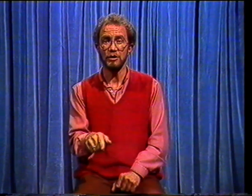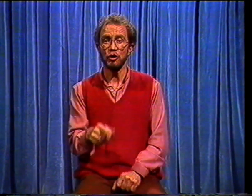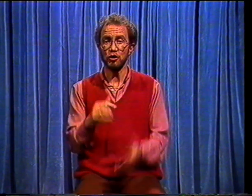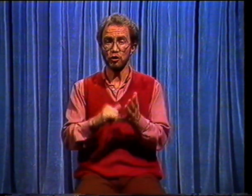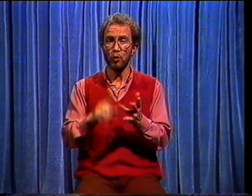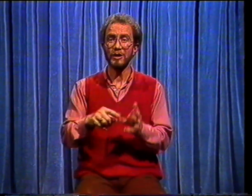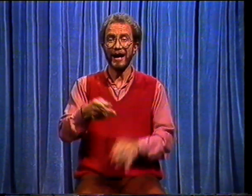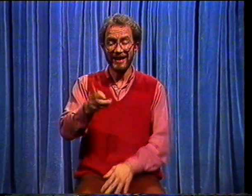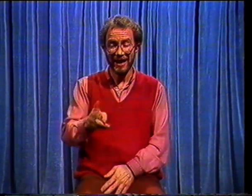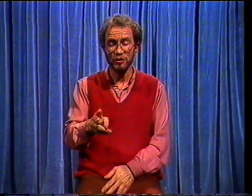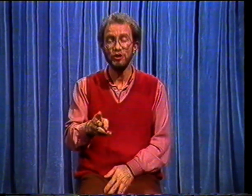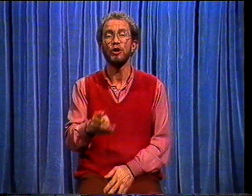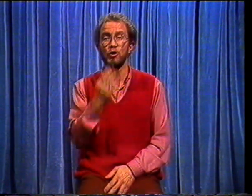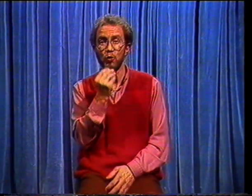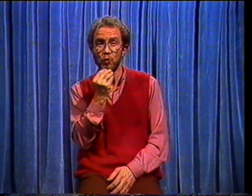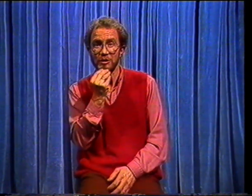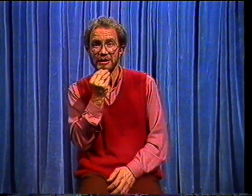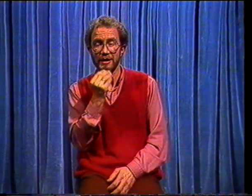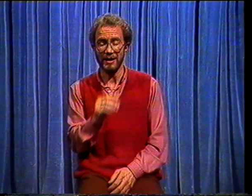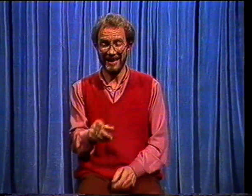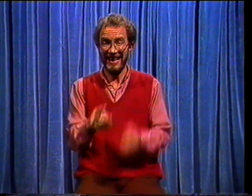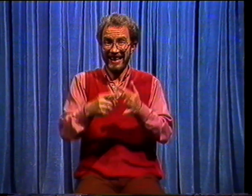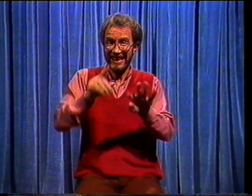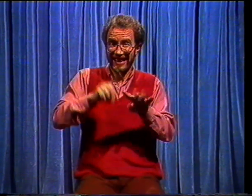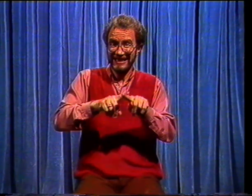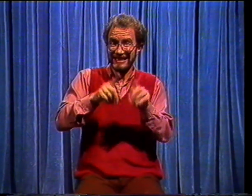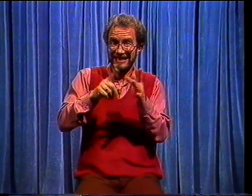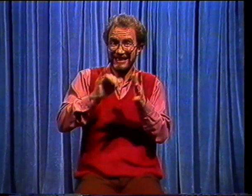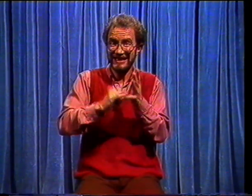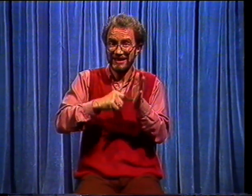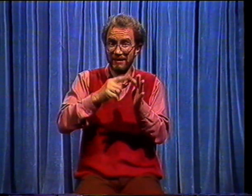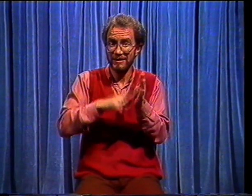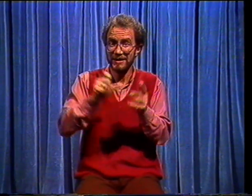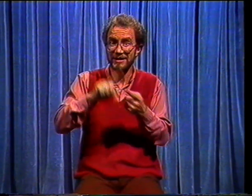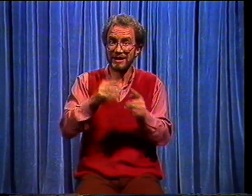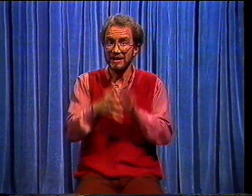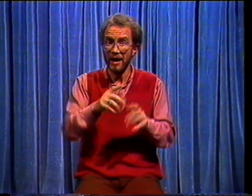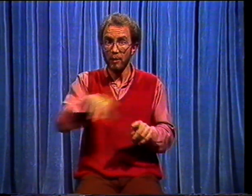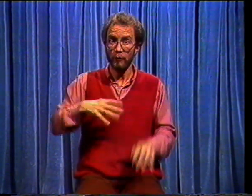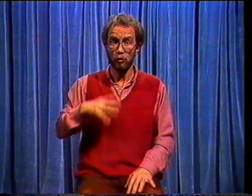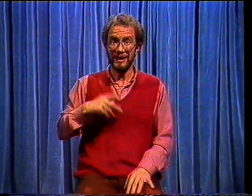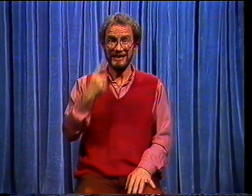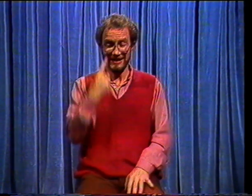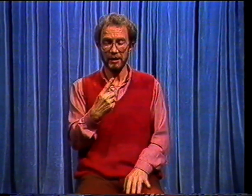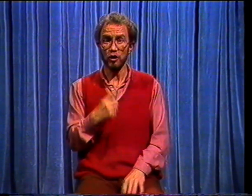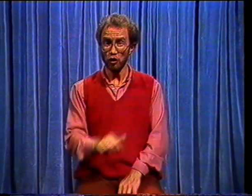that. So again, she uses the sign, the existence sign that we've already seen.